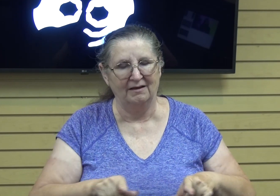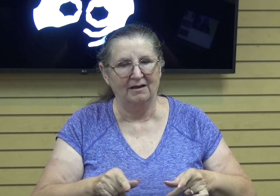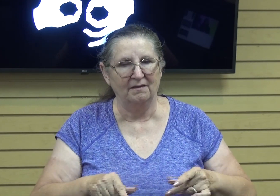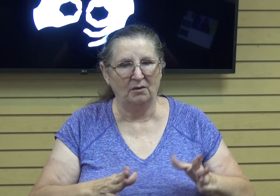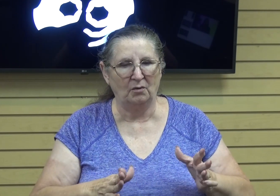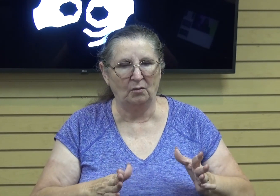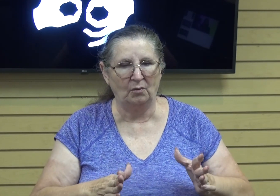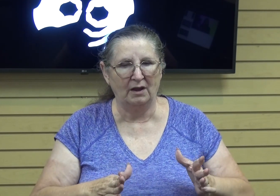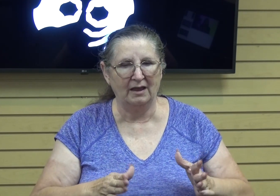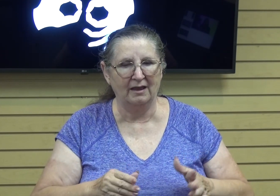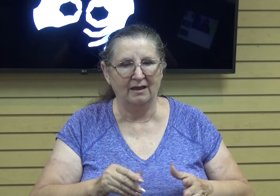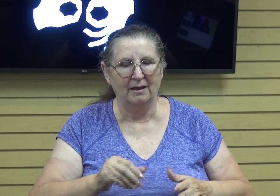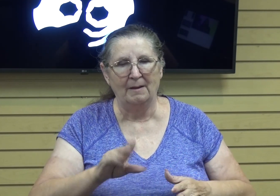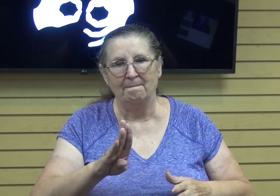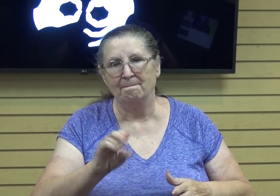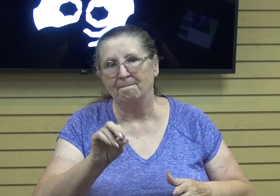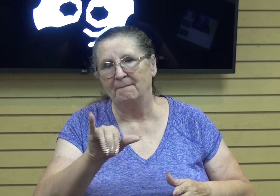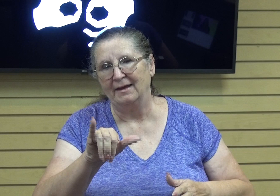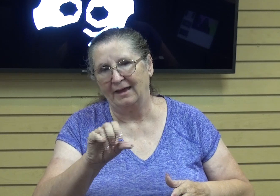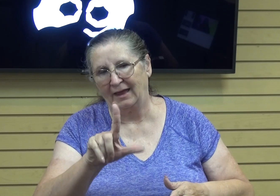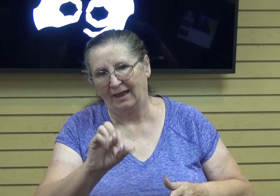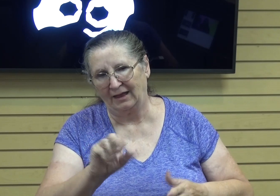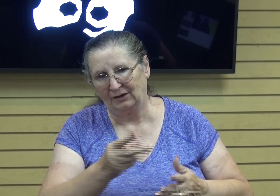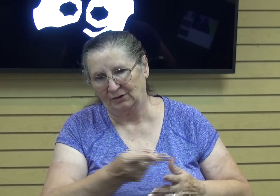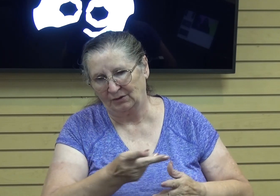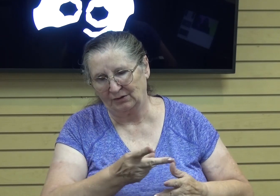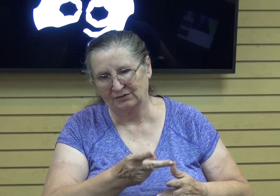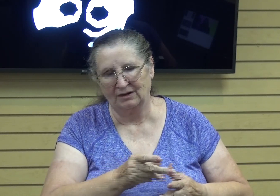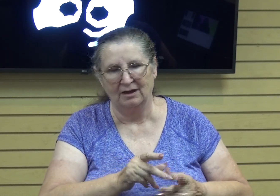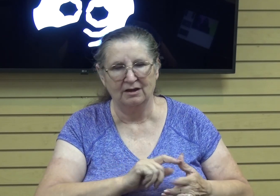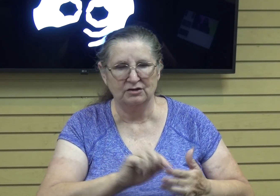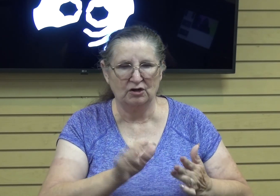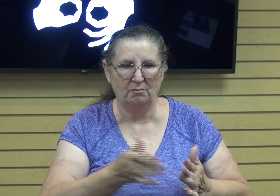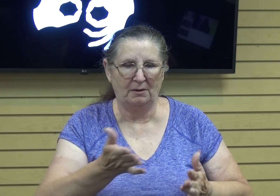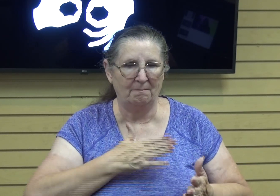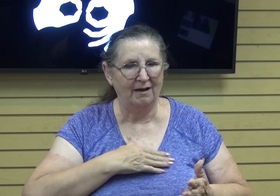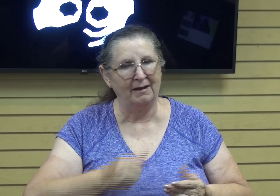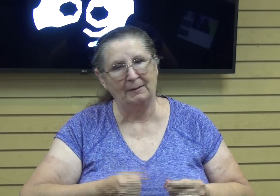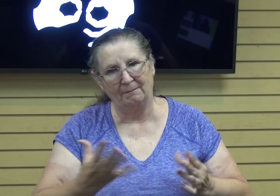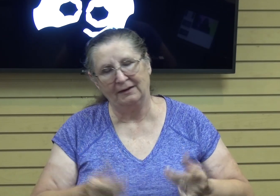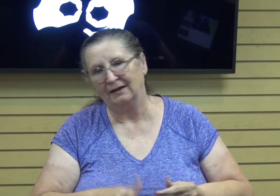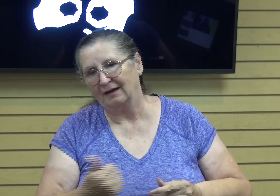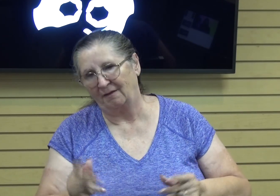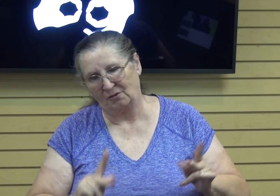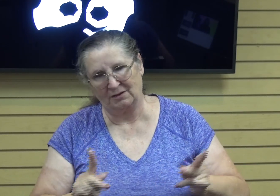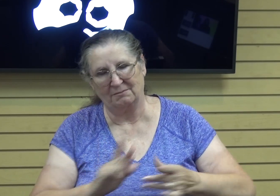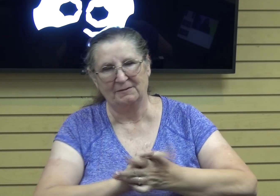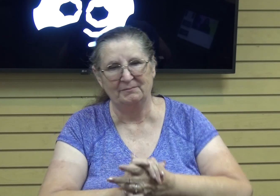have sharpened mine and many, many others. So this is an